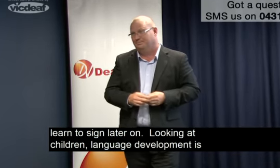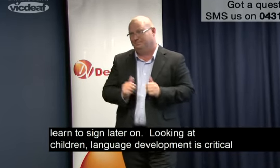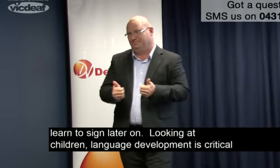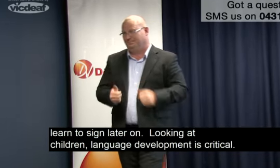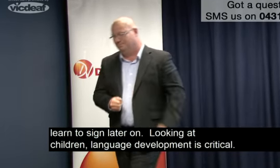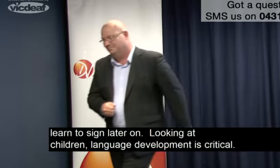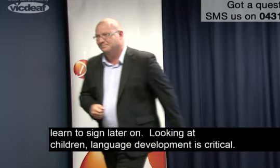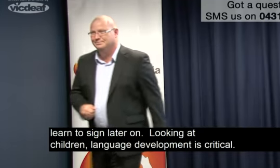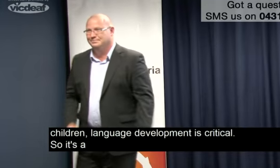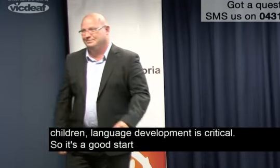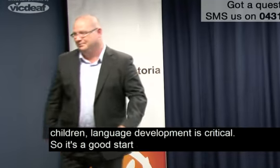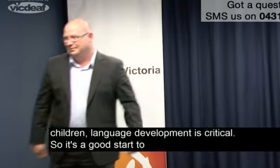scheme.